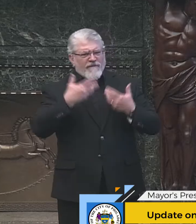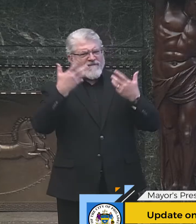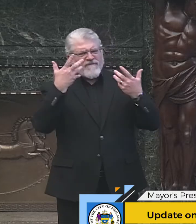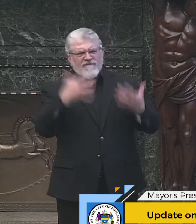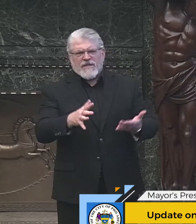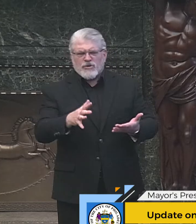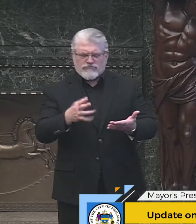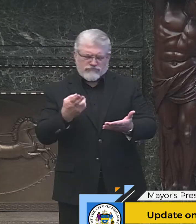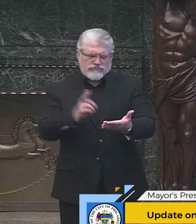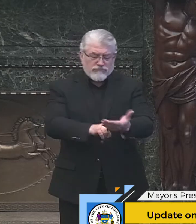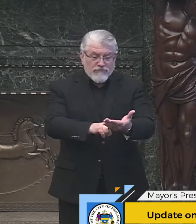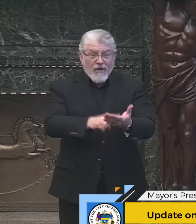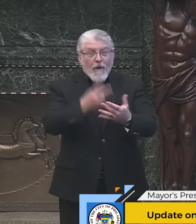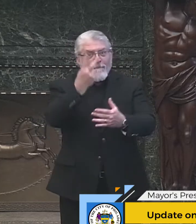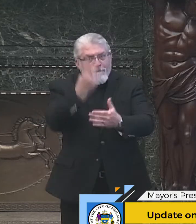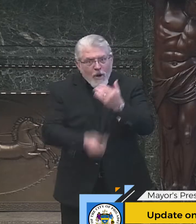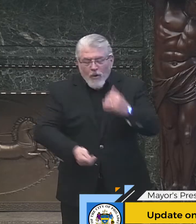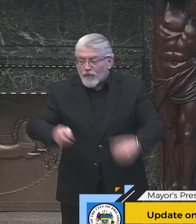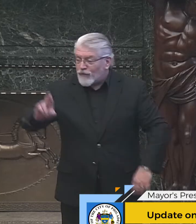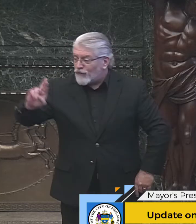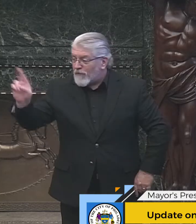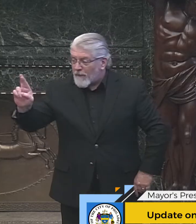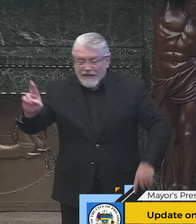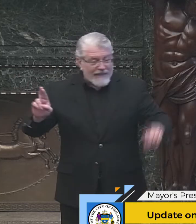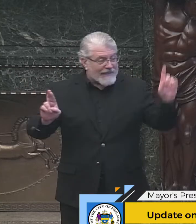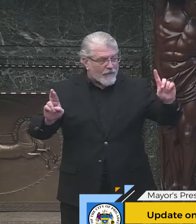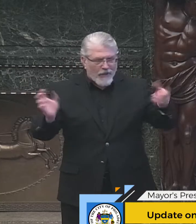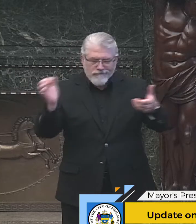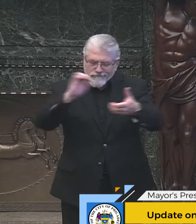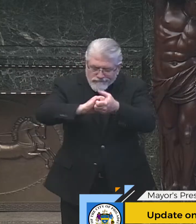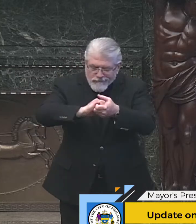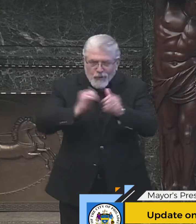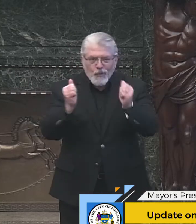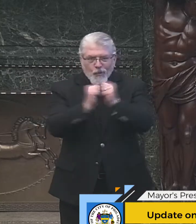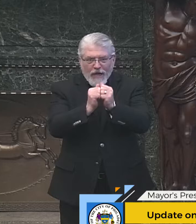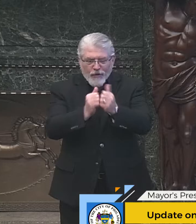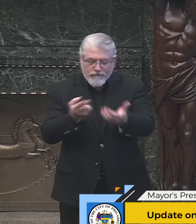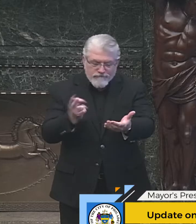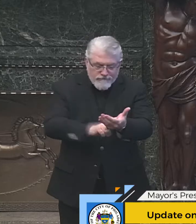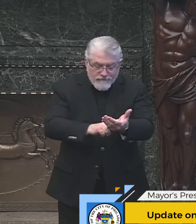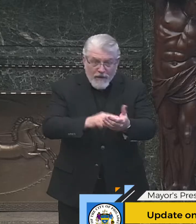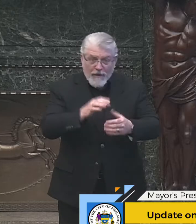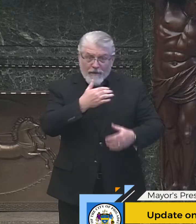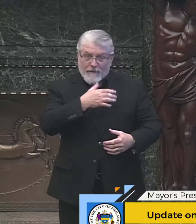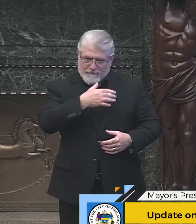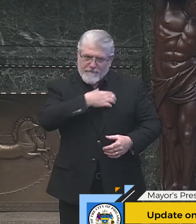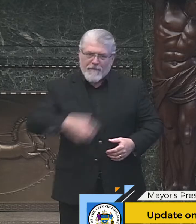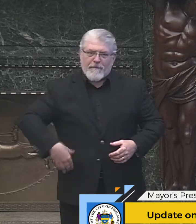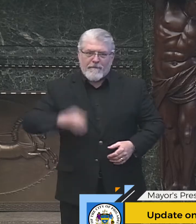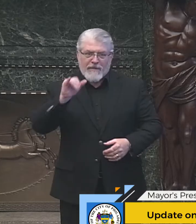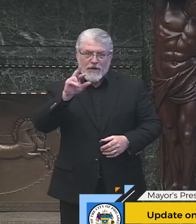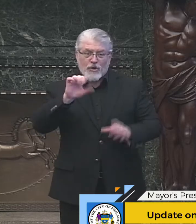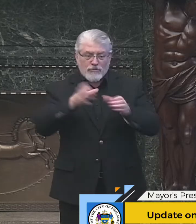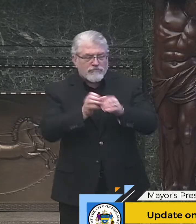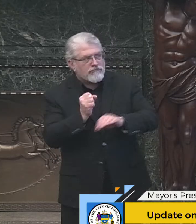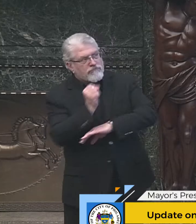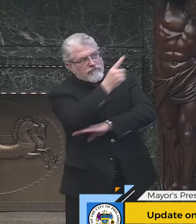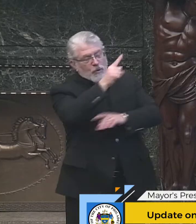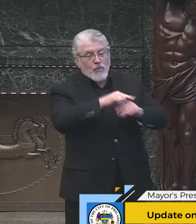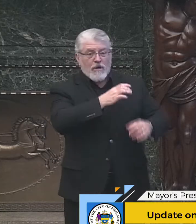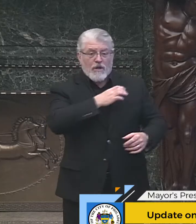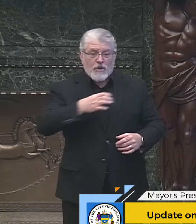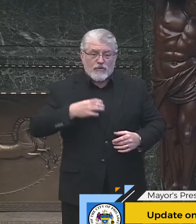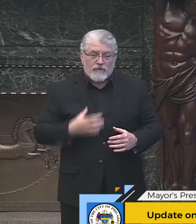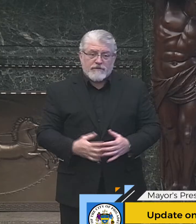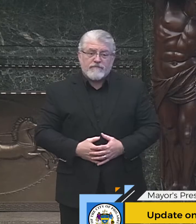and Republican mayors. The impact of this virus is bipartisan. The federal response should be as well. So now I'd like to turn